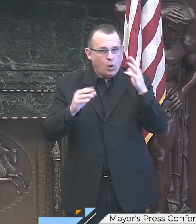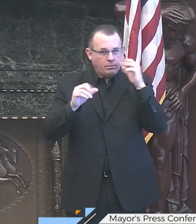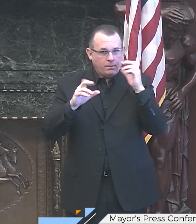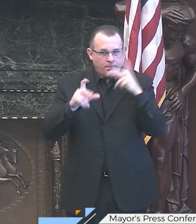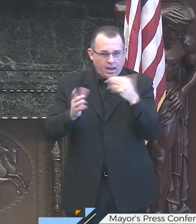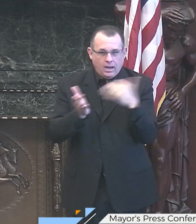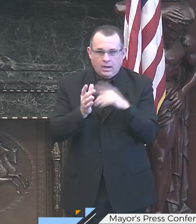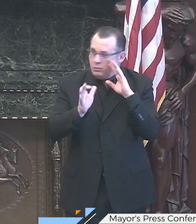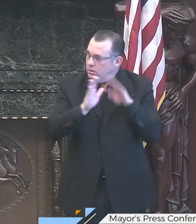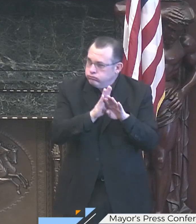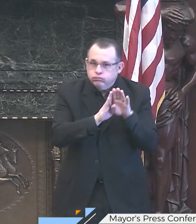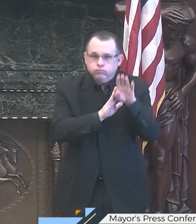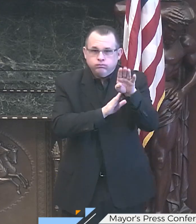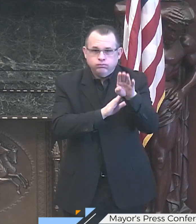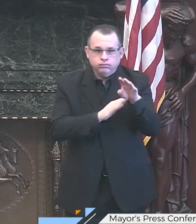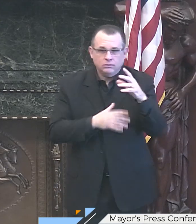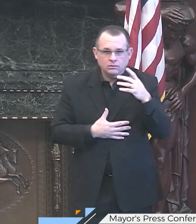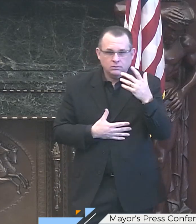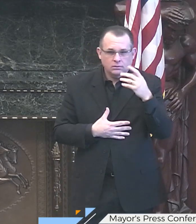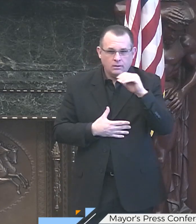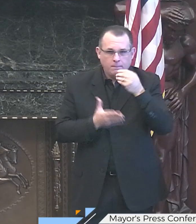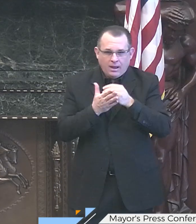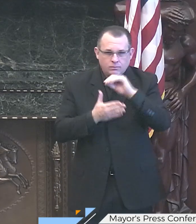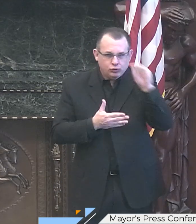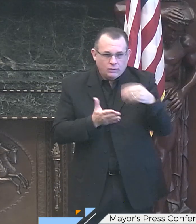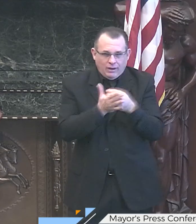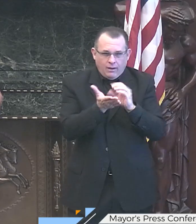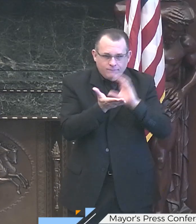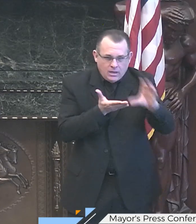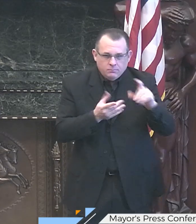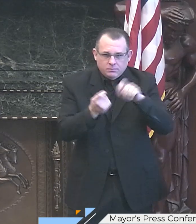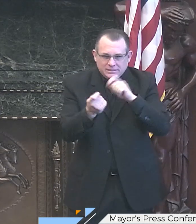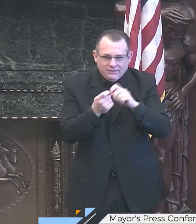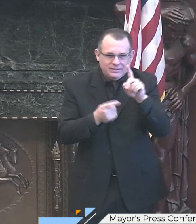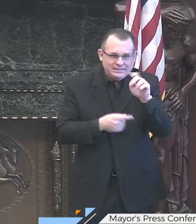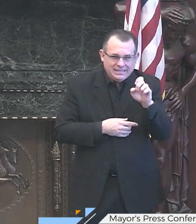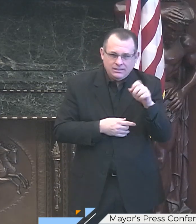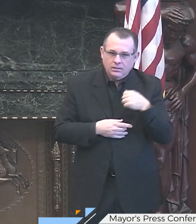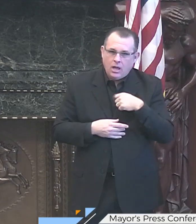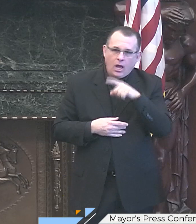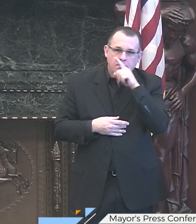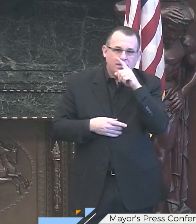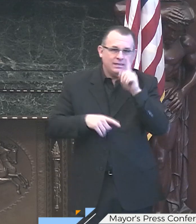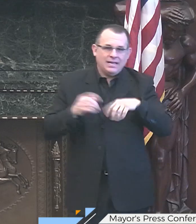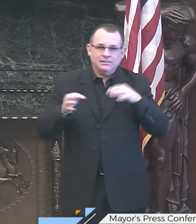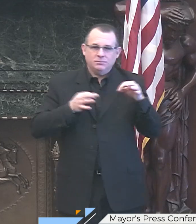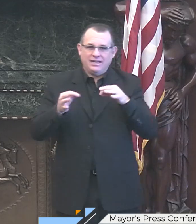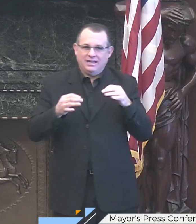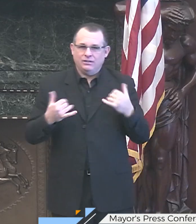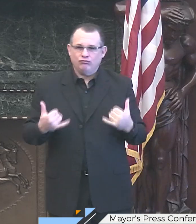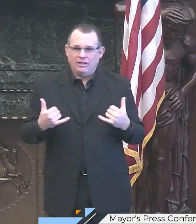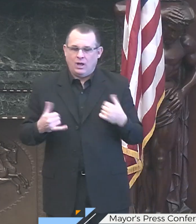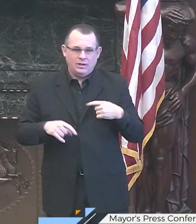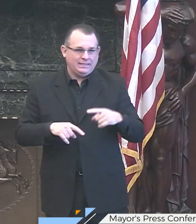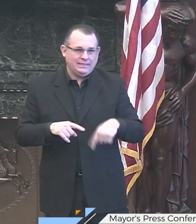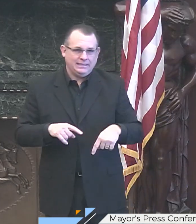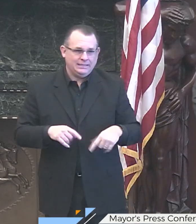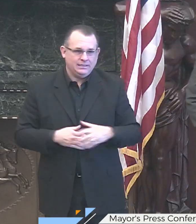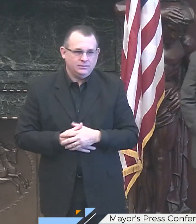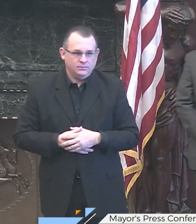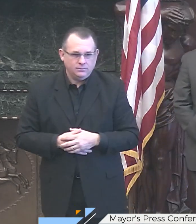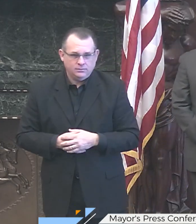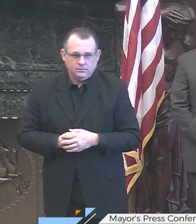date, but we really don't have any ability to tell you now definitively. Okay, thank you. Are you